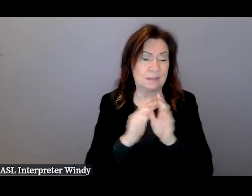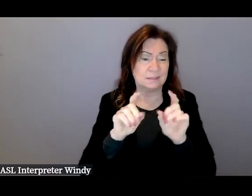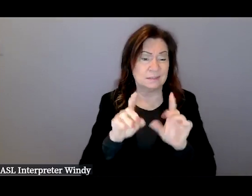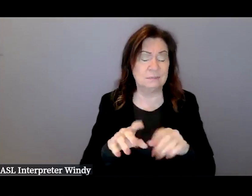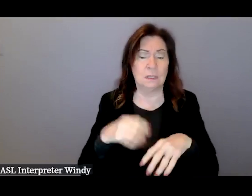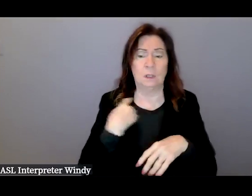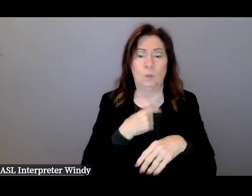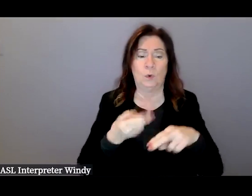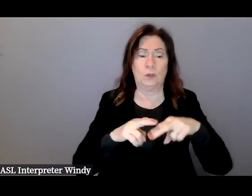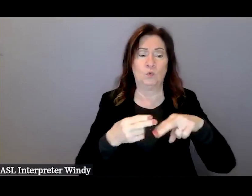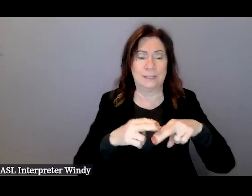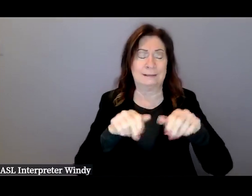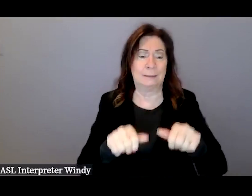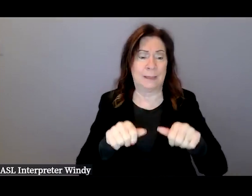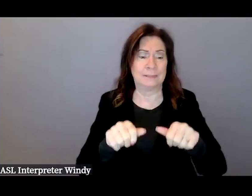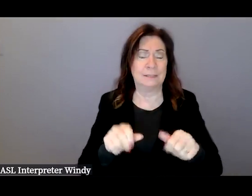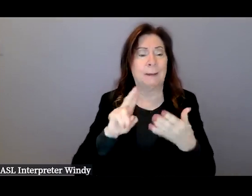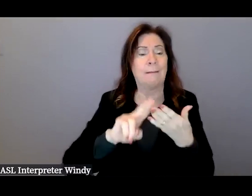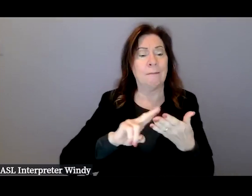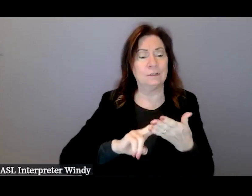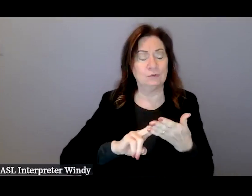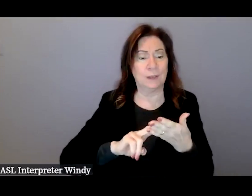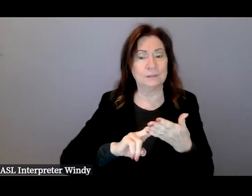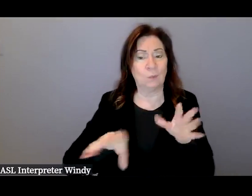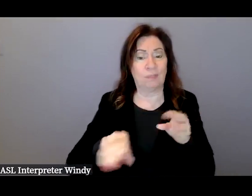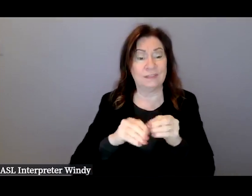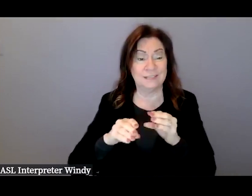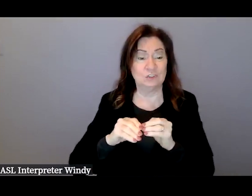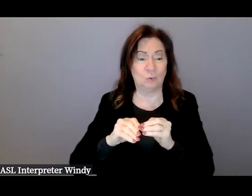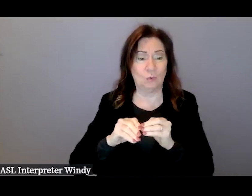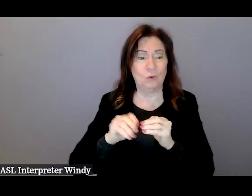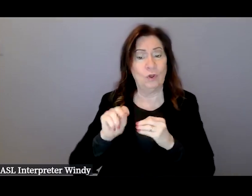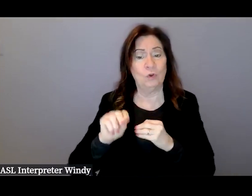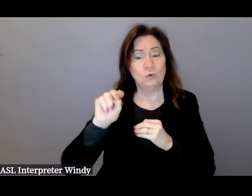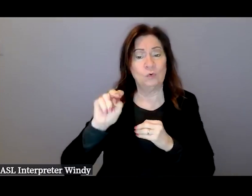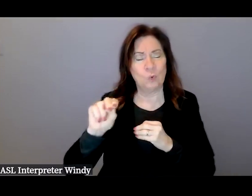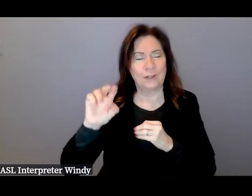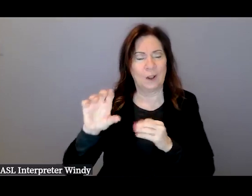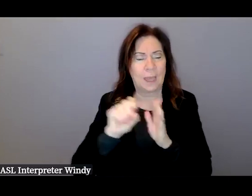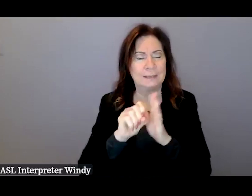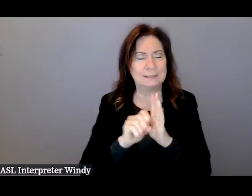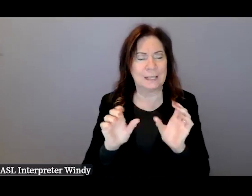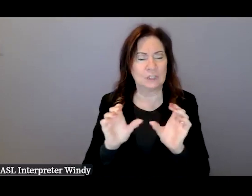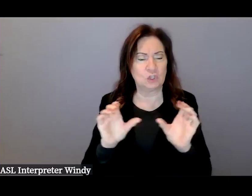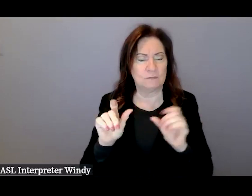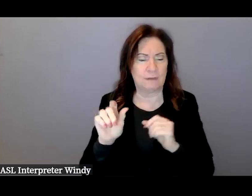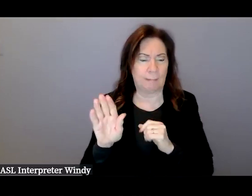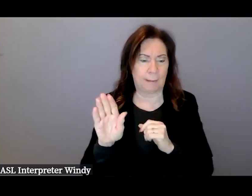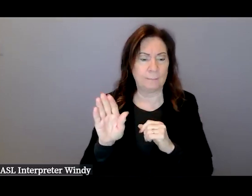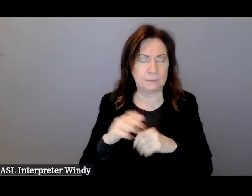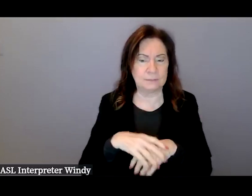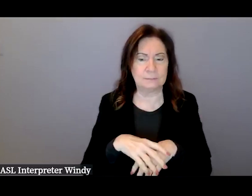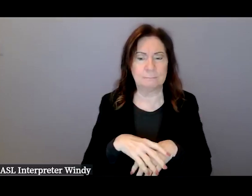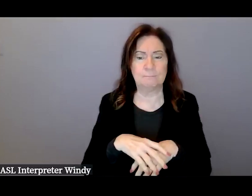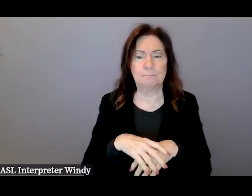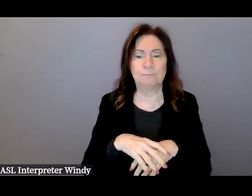increase capacity by contracting with additional North Carolina state certified laboratories.